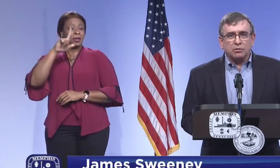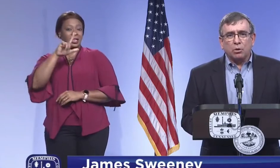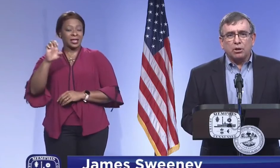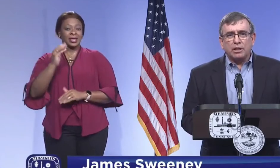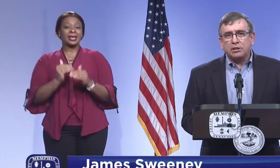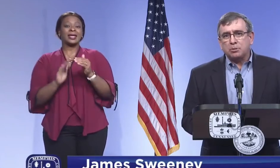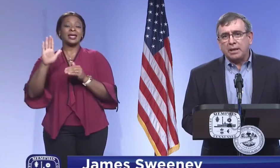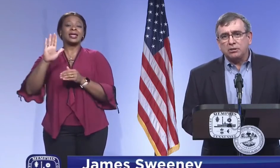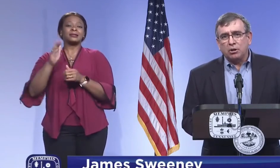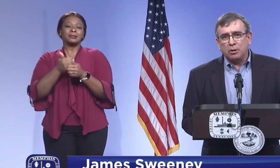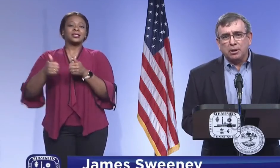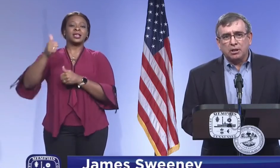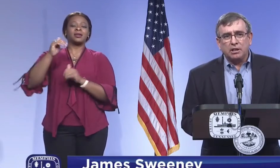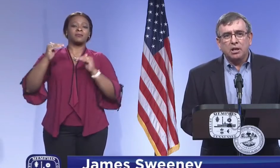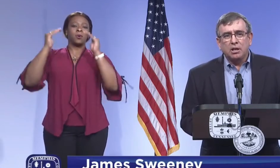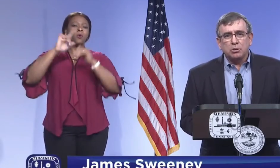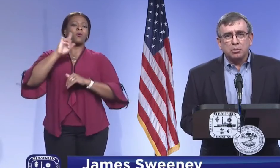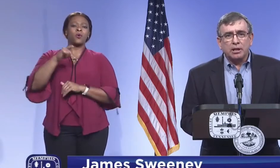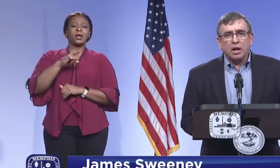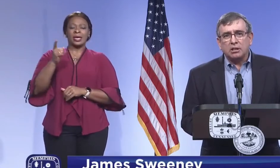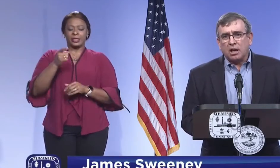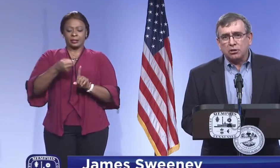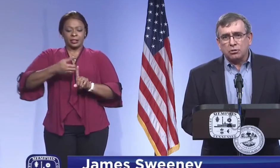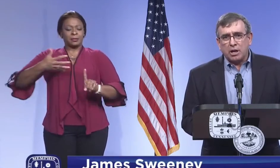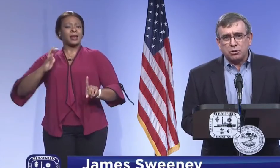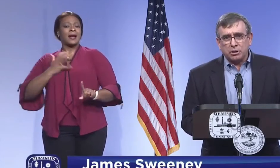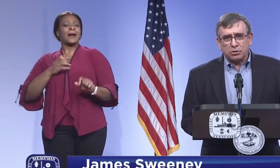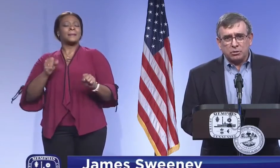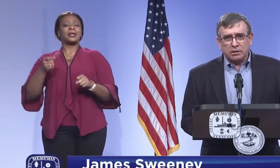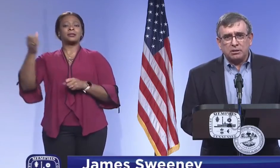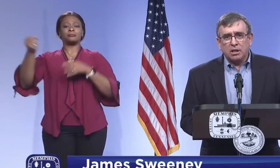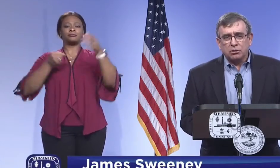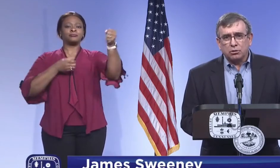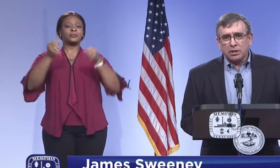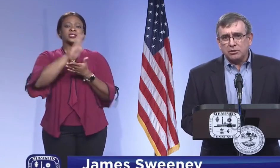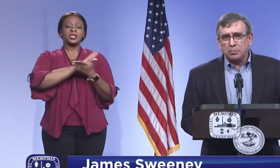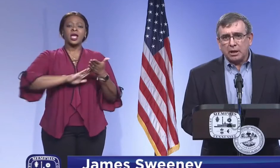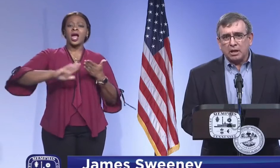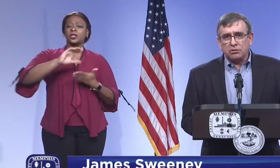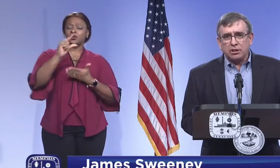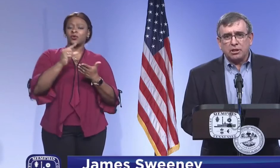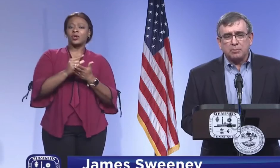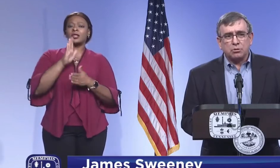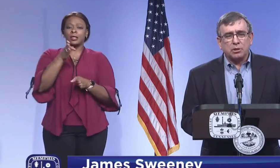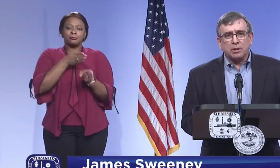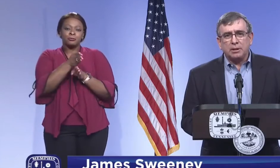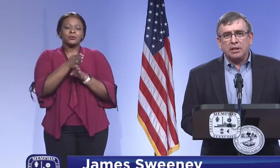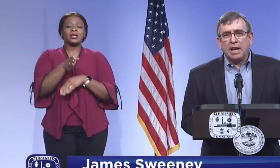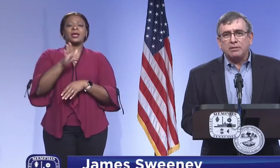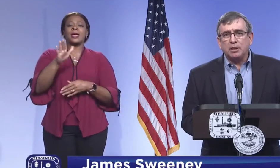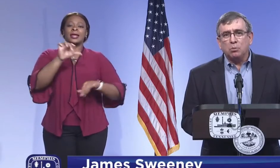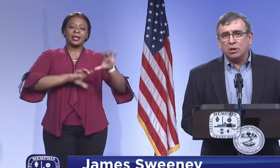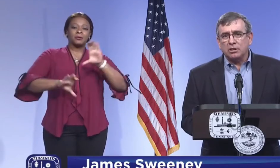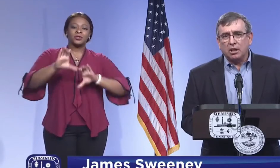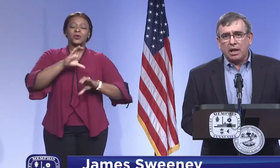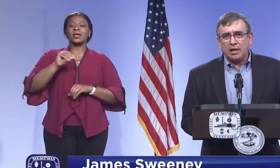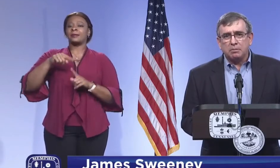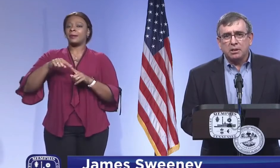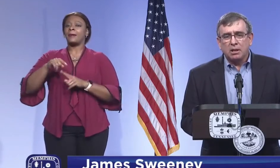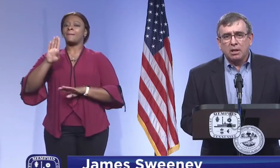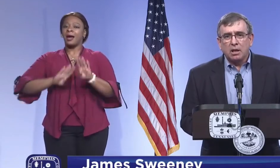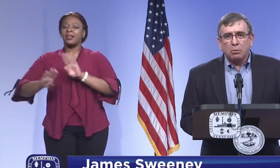executive order, he expanded our ability to bring on college graduates who had degrees in biology and chemistry and begin having them work in the